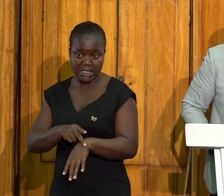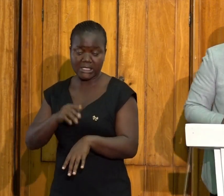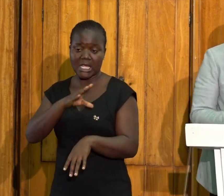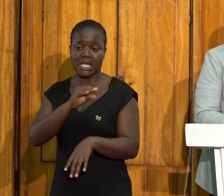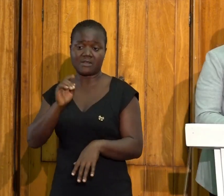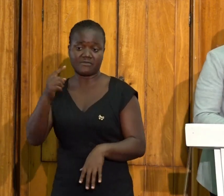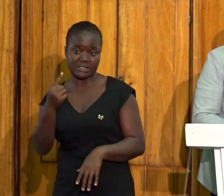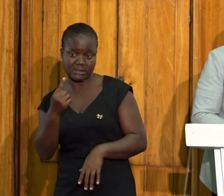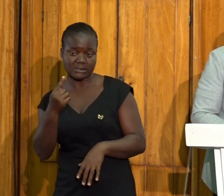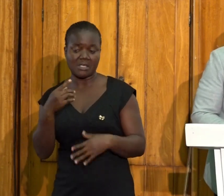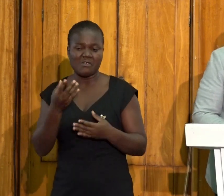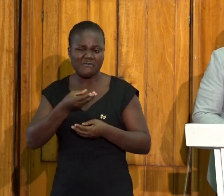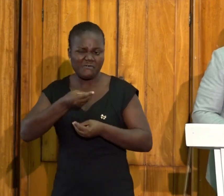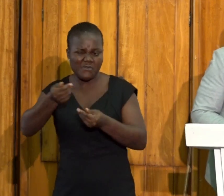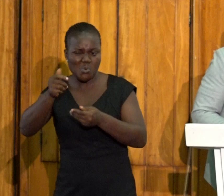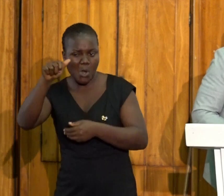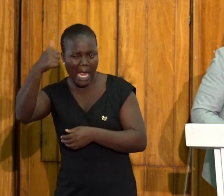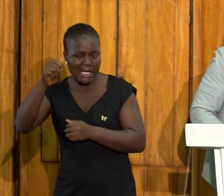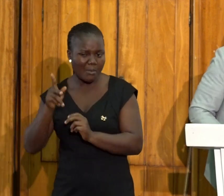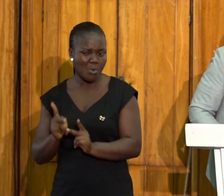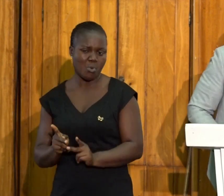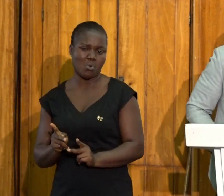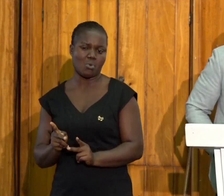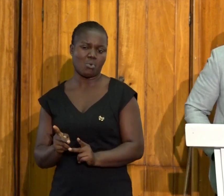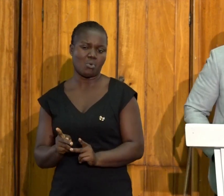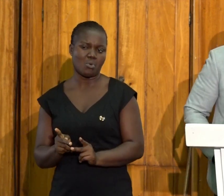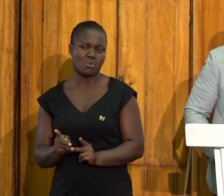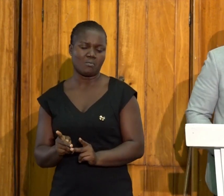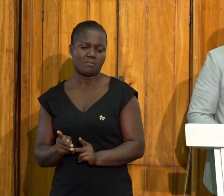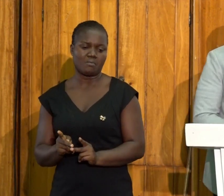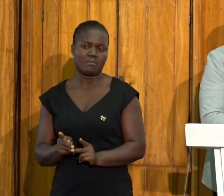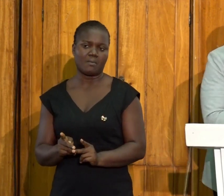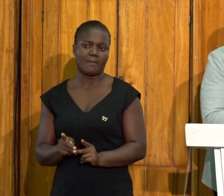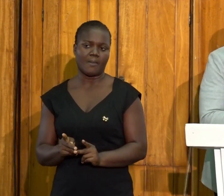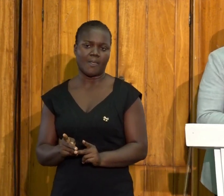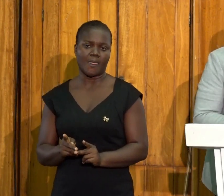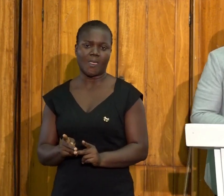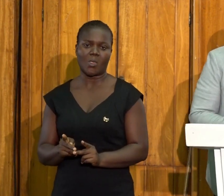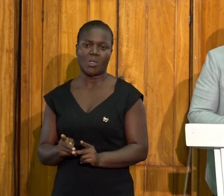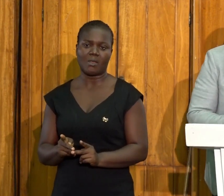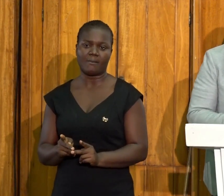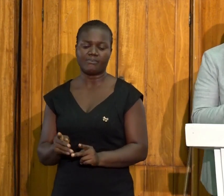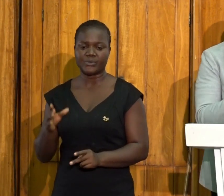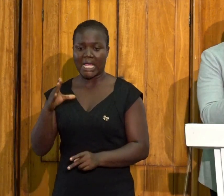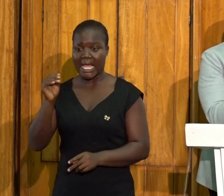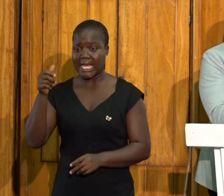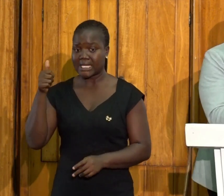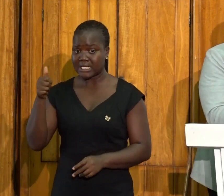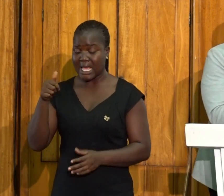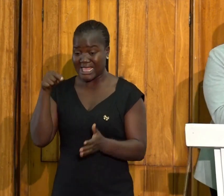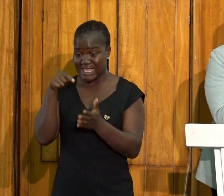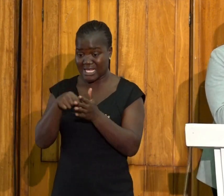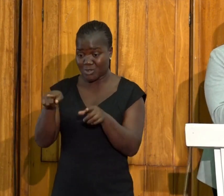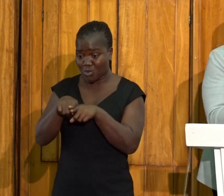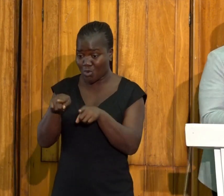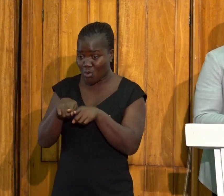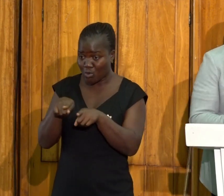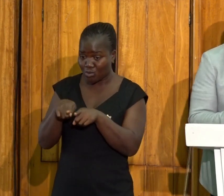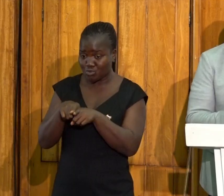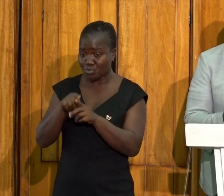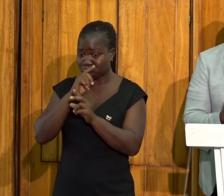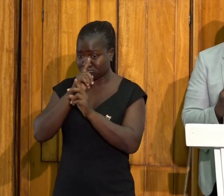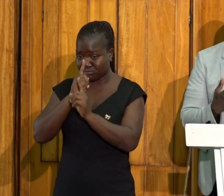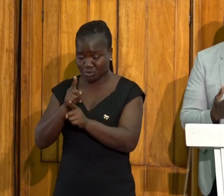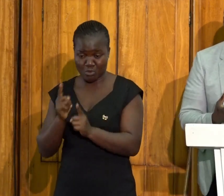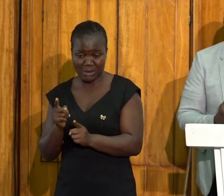phase, with fewer adverse events that required discontinuation. And this actually resulted, as you